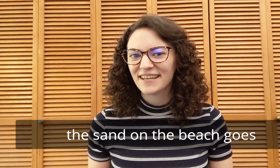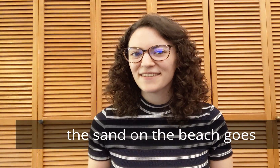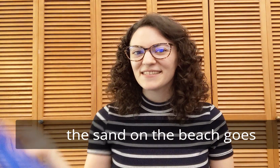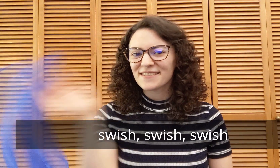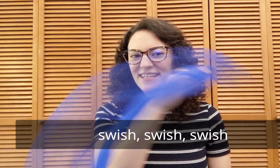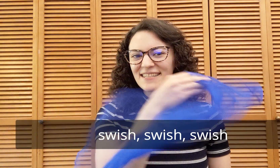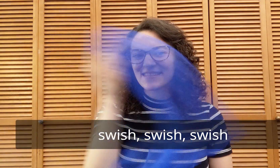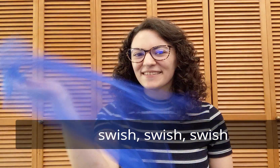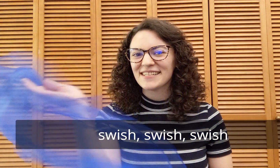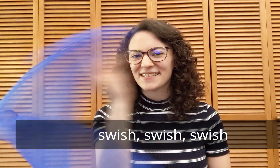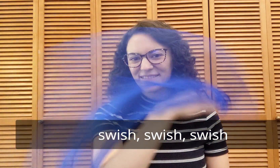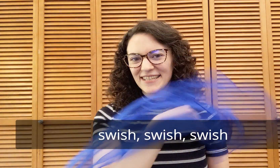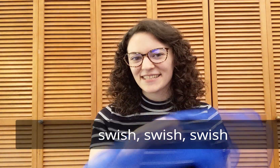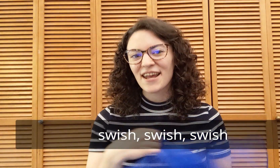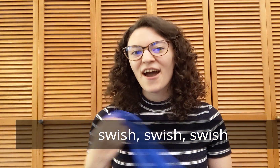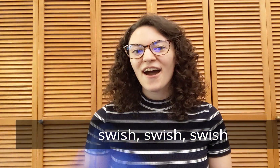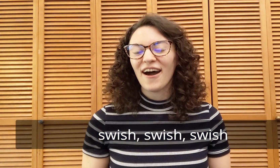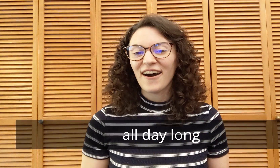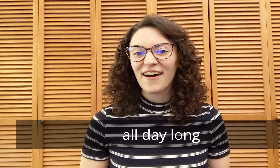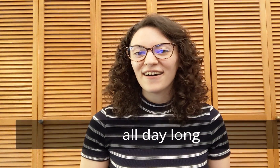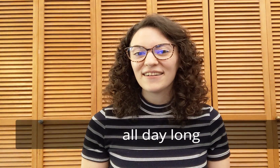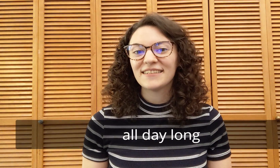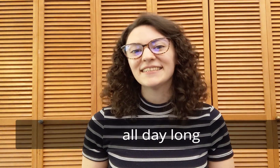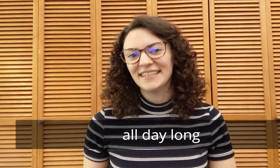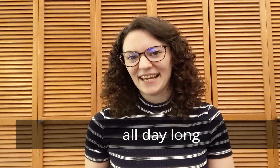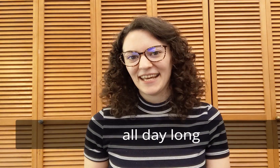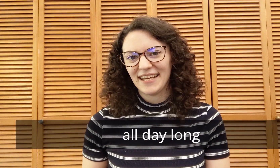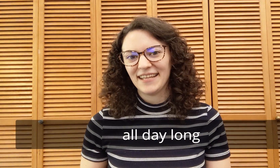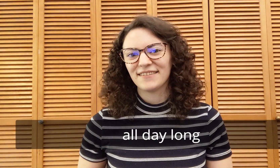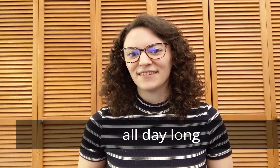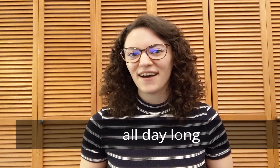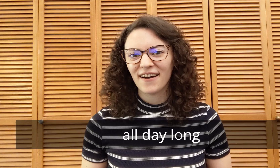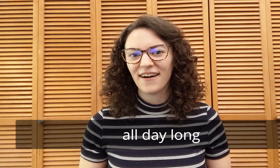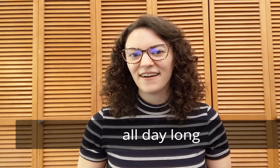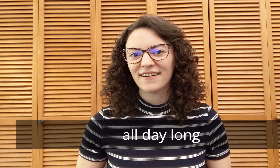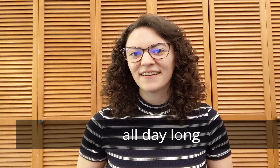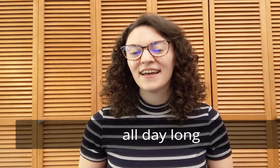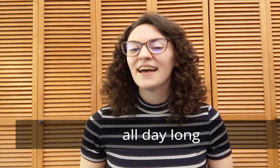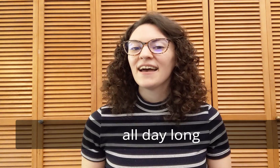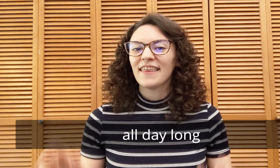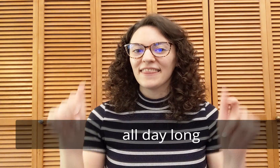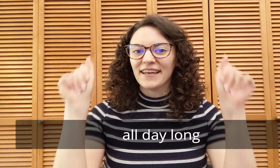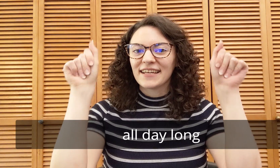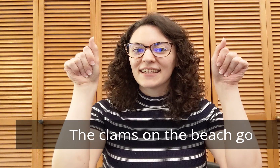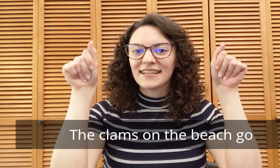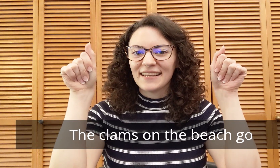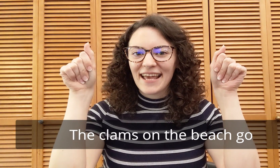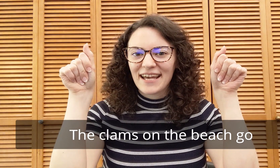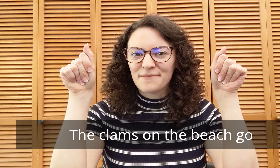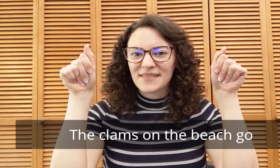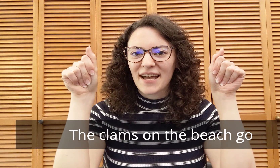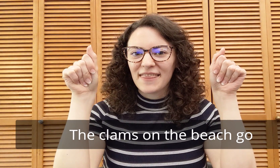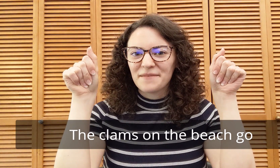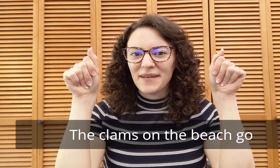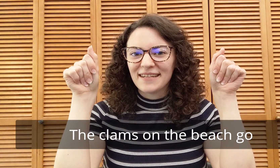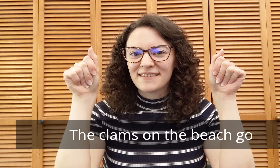goes swish, swish, swish all day long. The clams on the beach